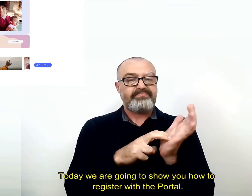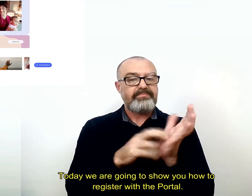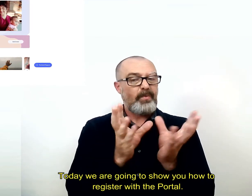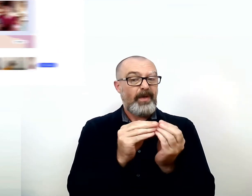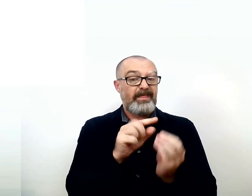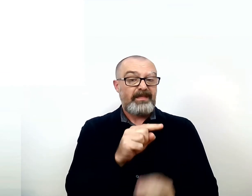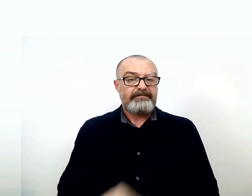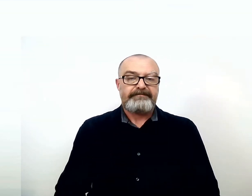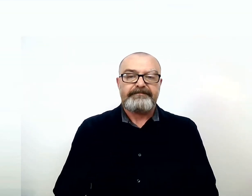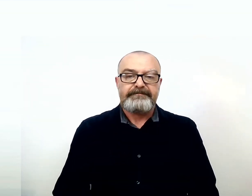portal.